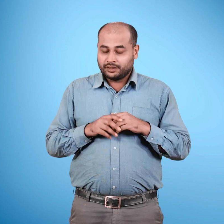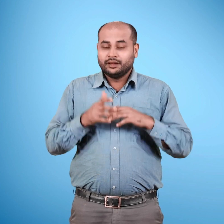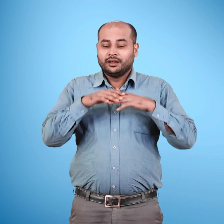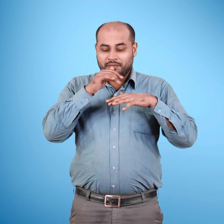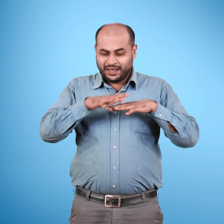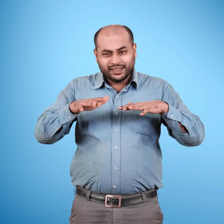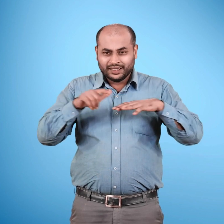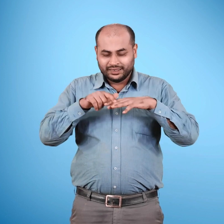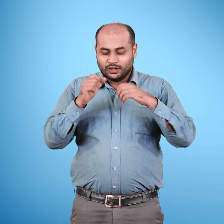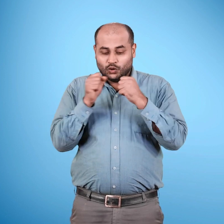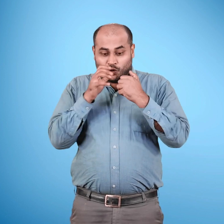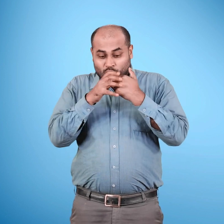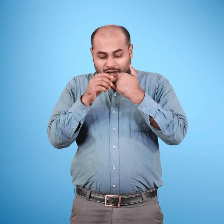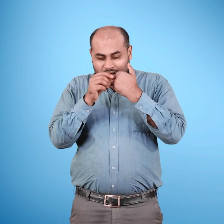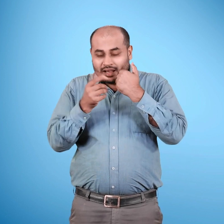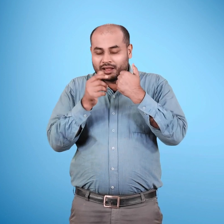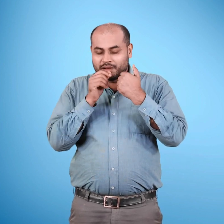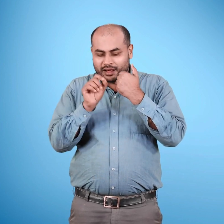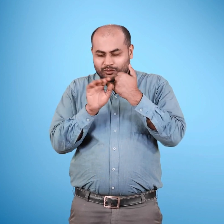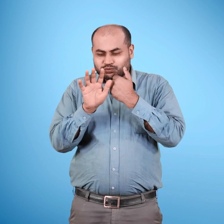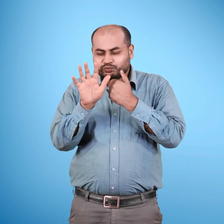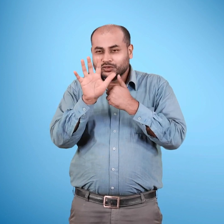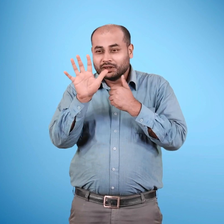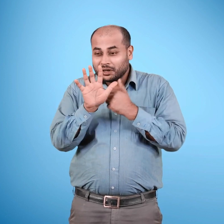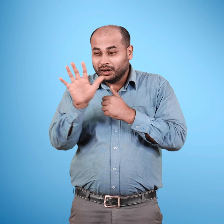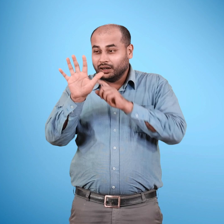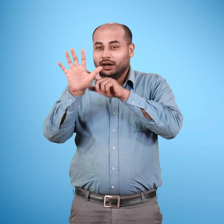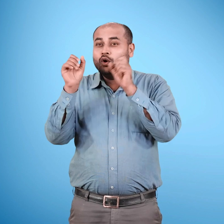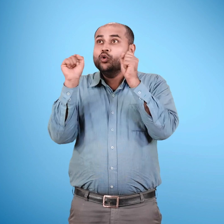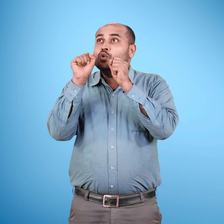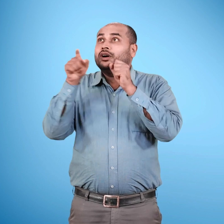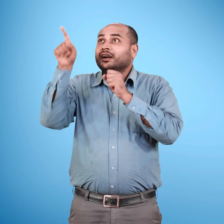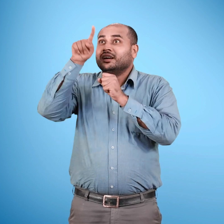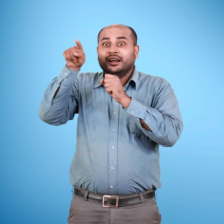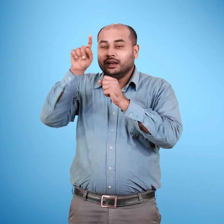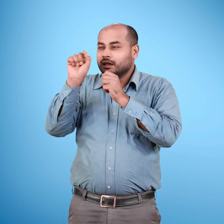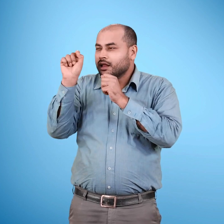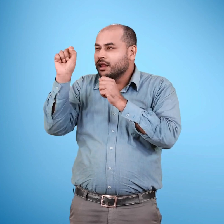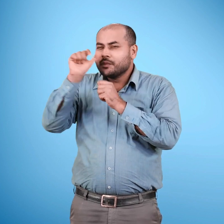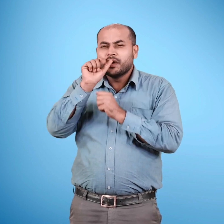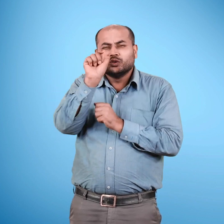The water vapor in the air condenses to form tiny droplets of water,